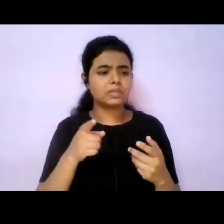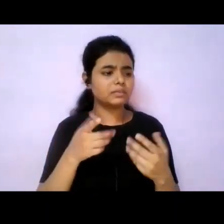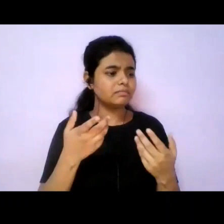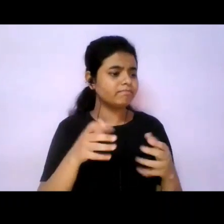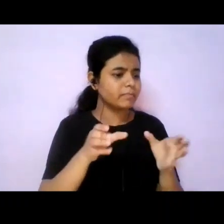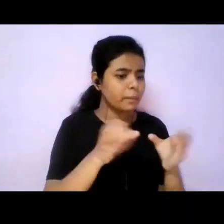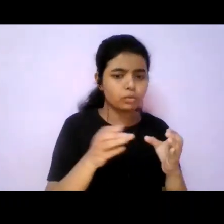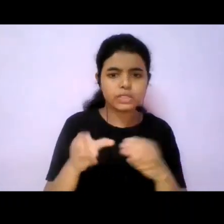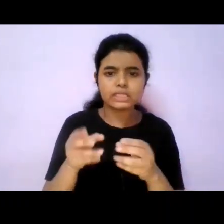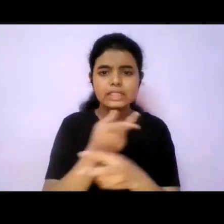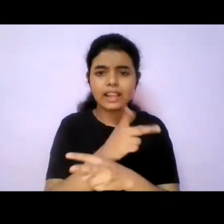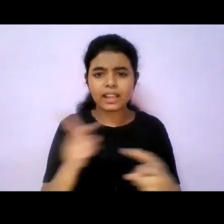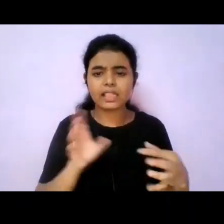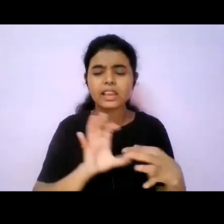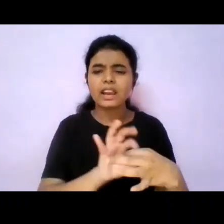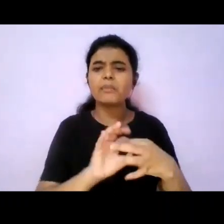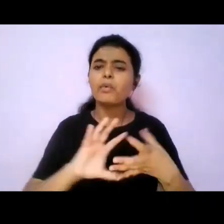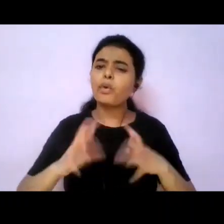communities.